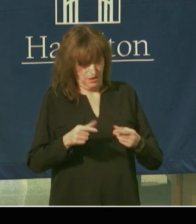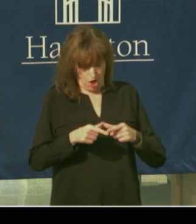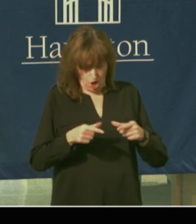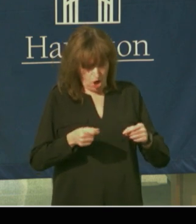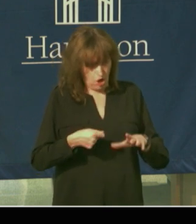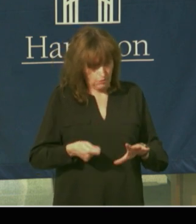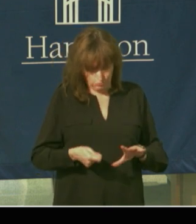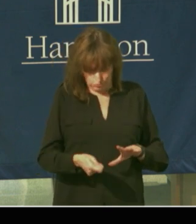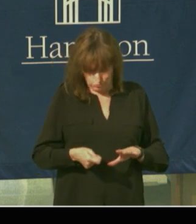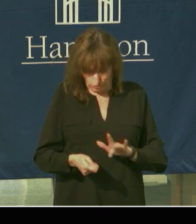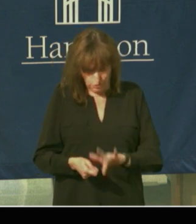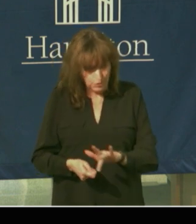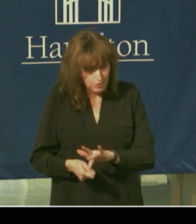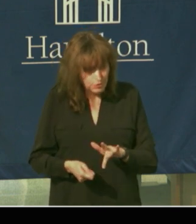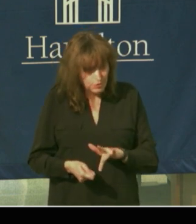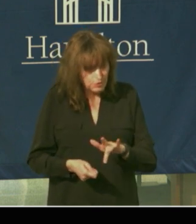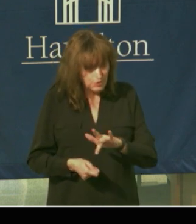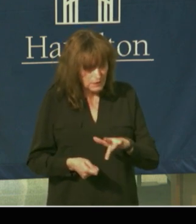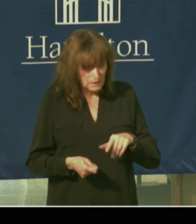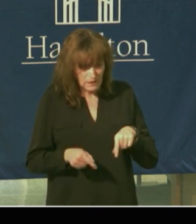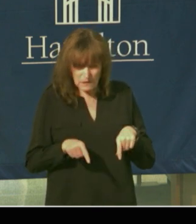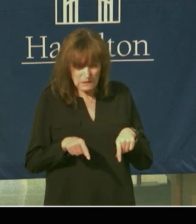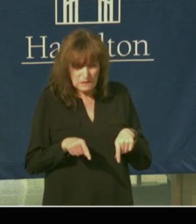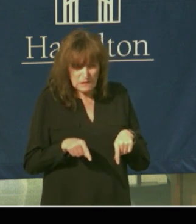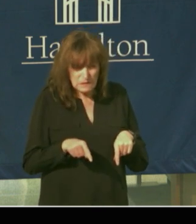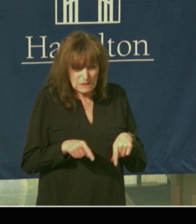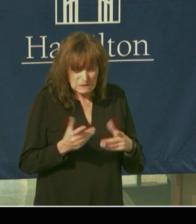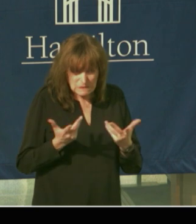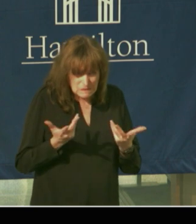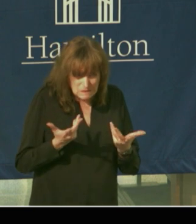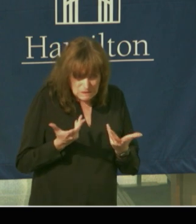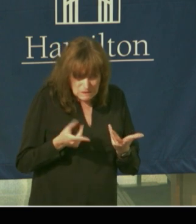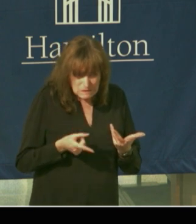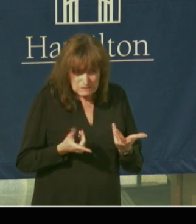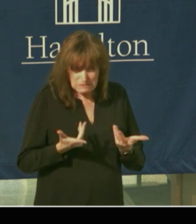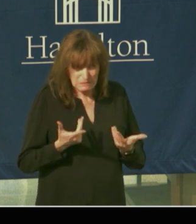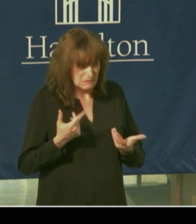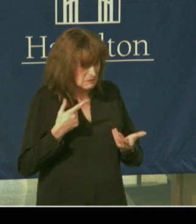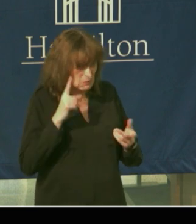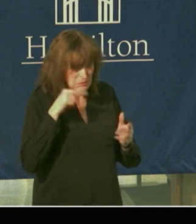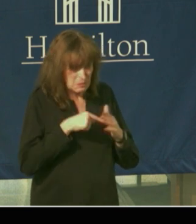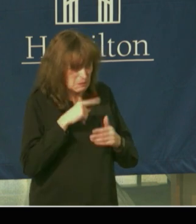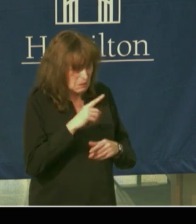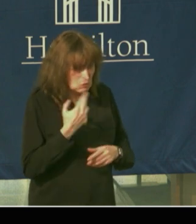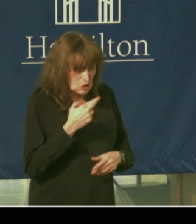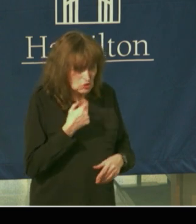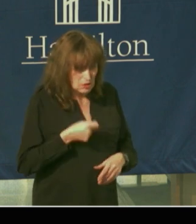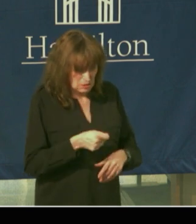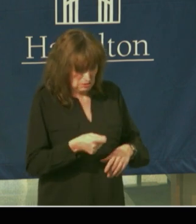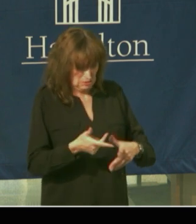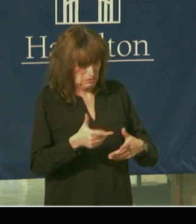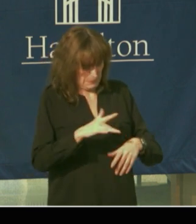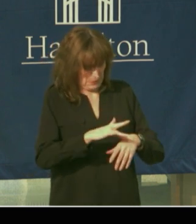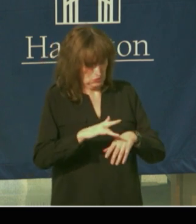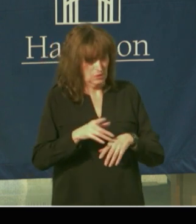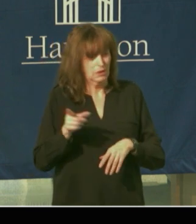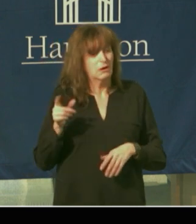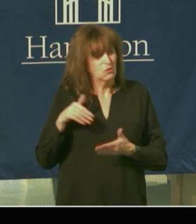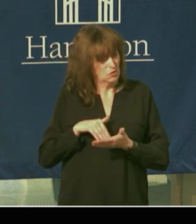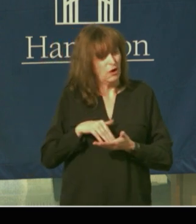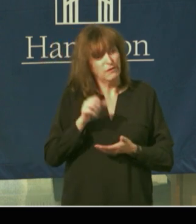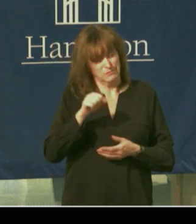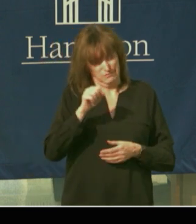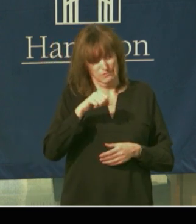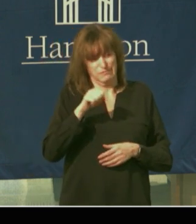be aware of those if they're being used. Sure, anywhere that human hands are going to be. I don't actually remember mentioning money, but from a guy